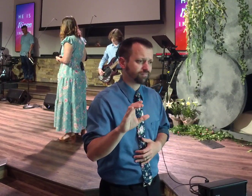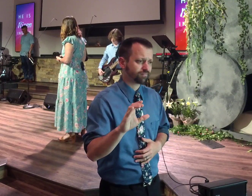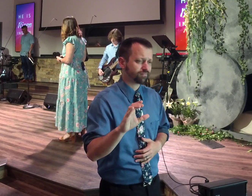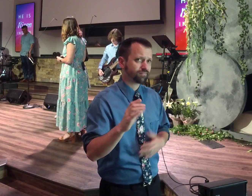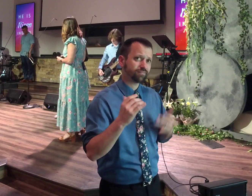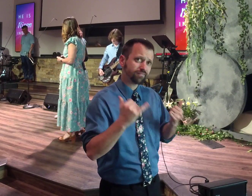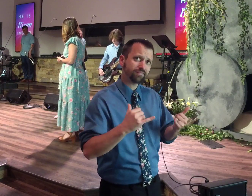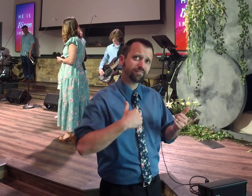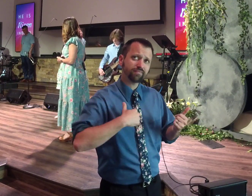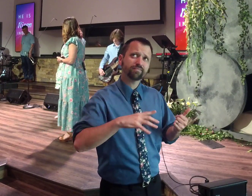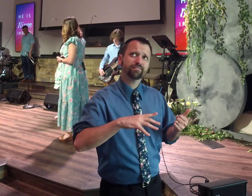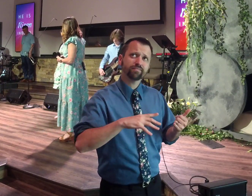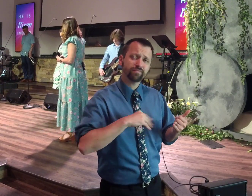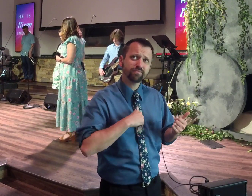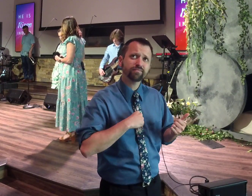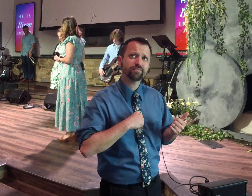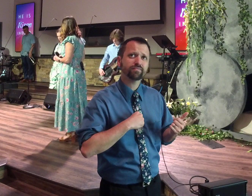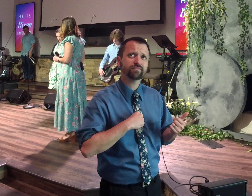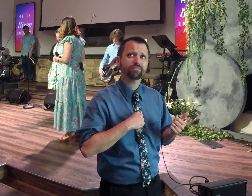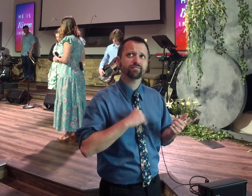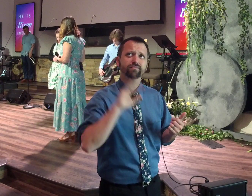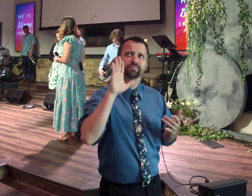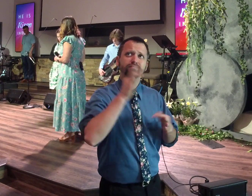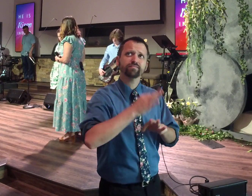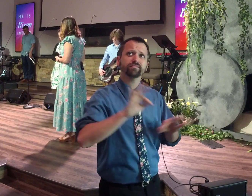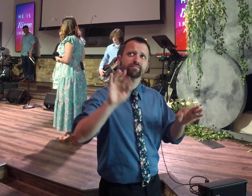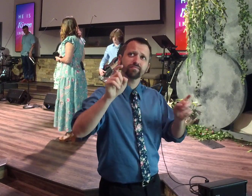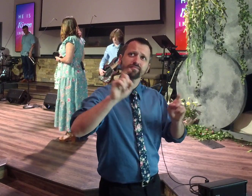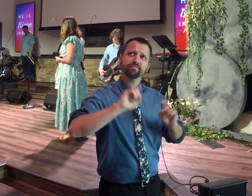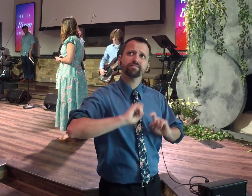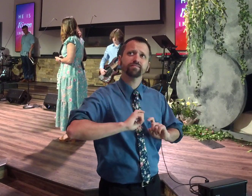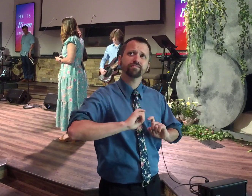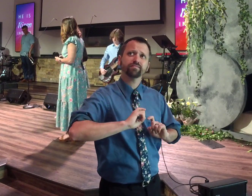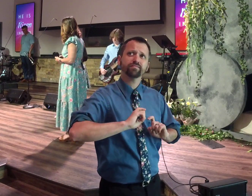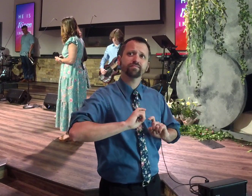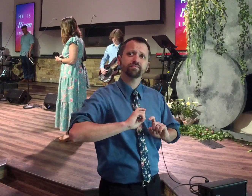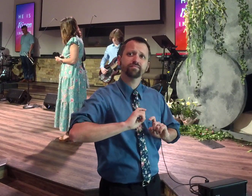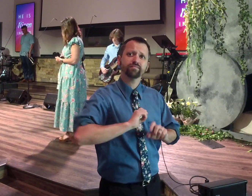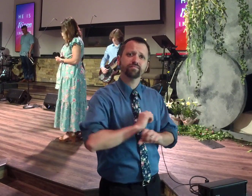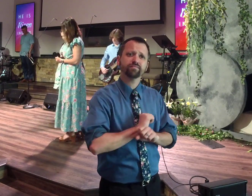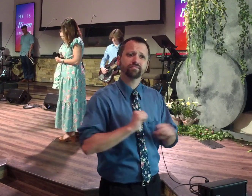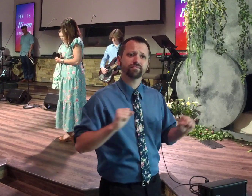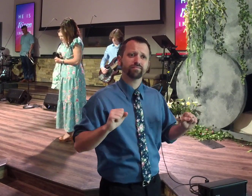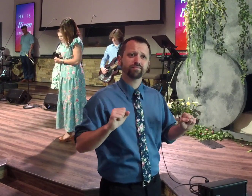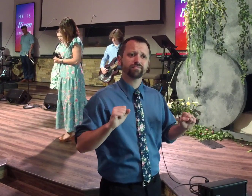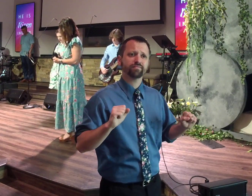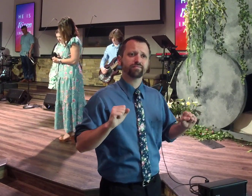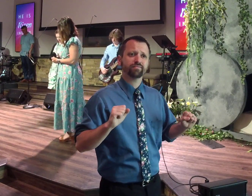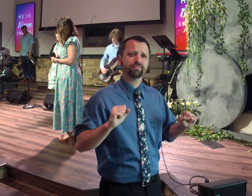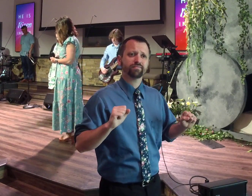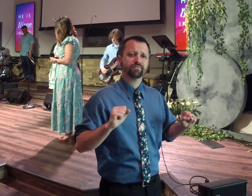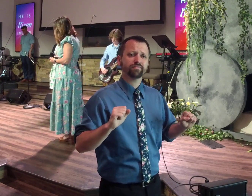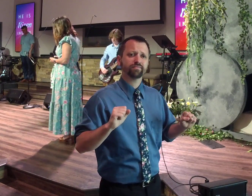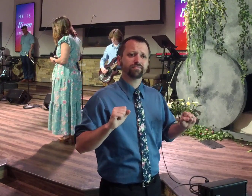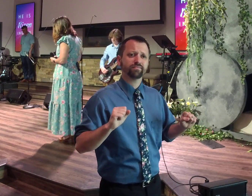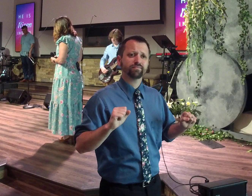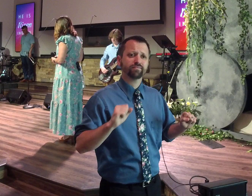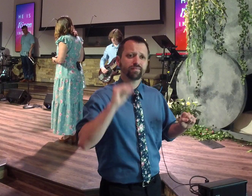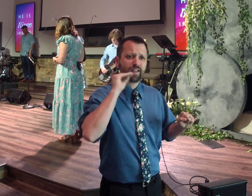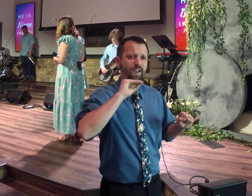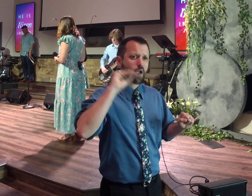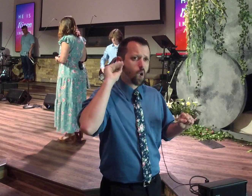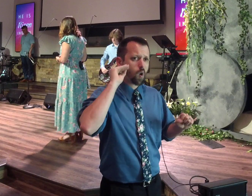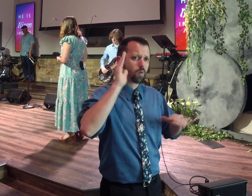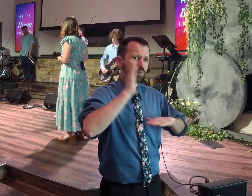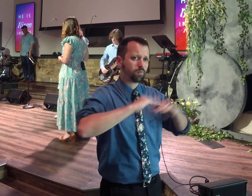I accept your free gift of salvation and a home